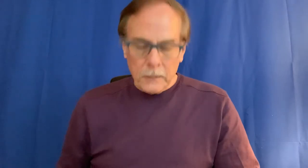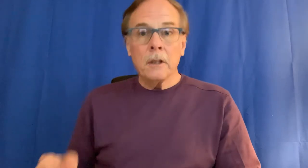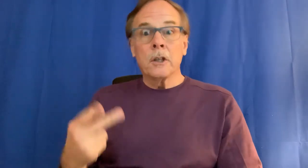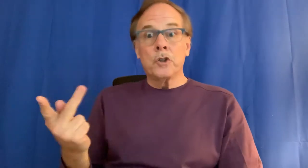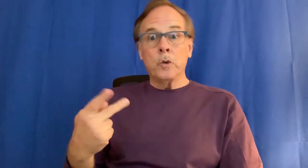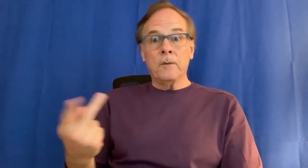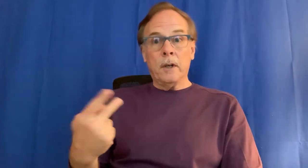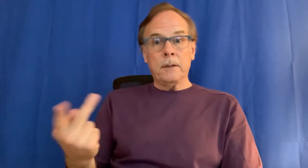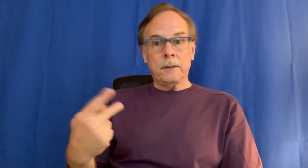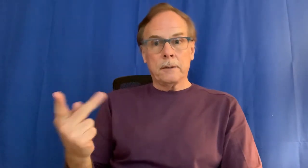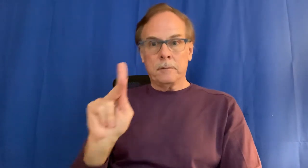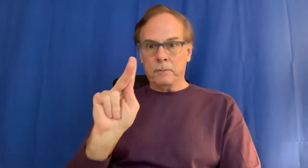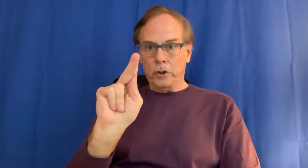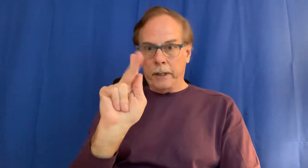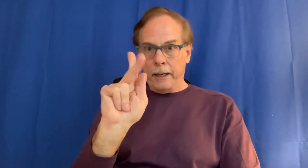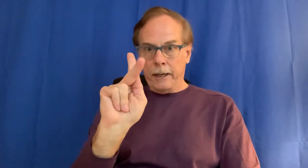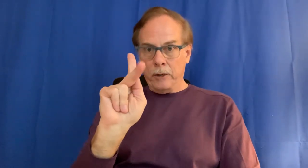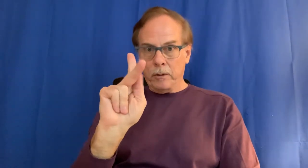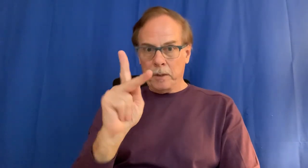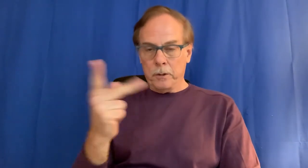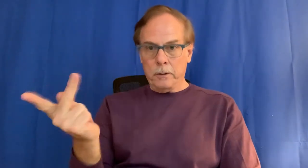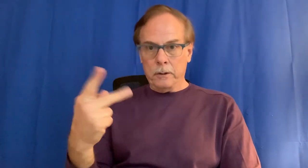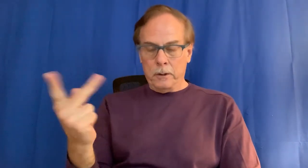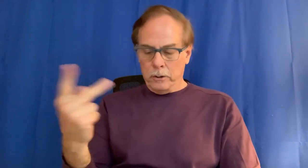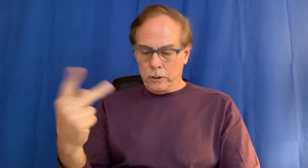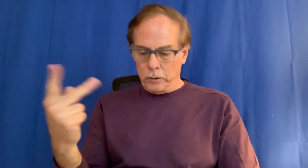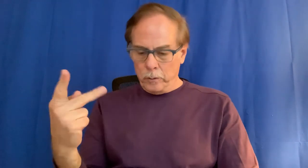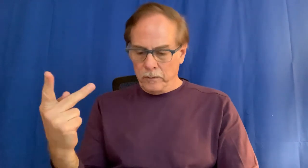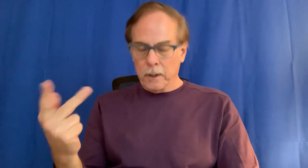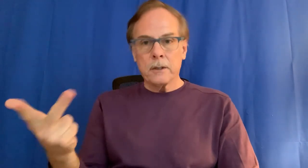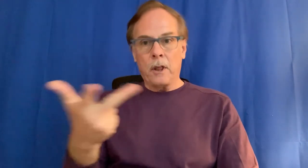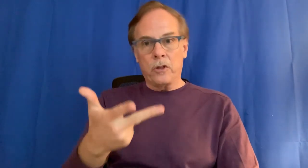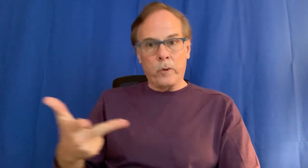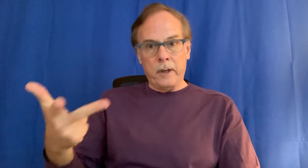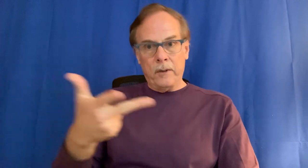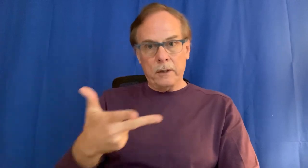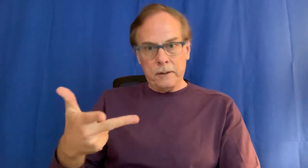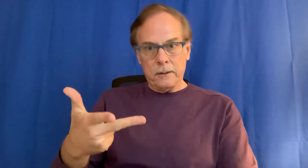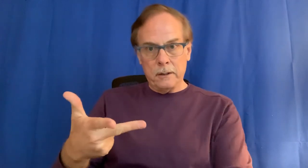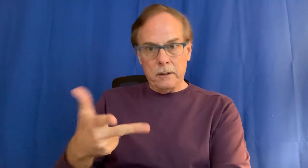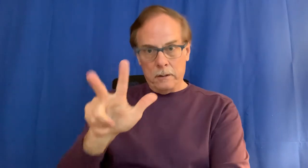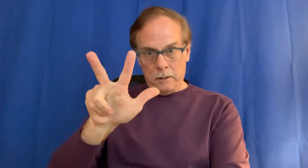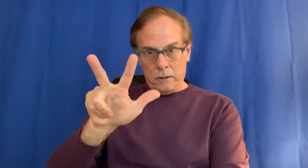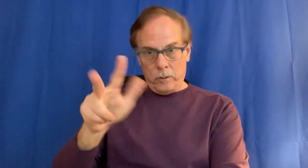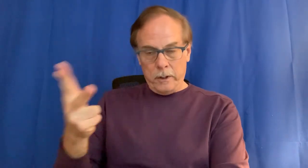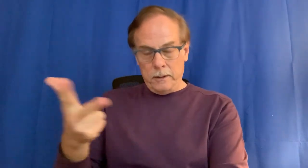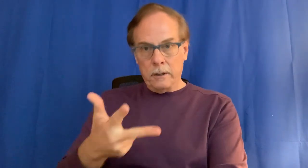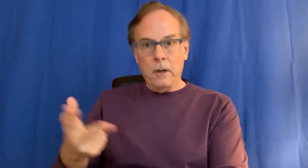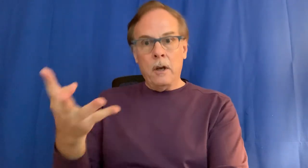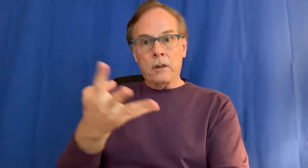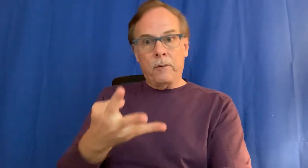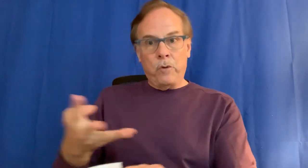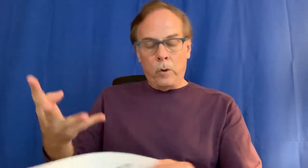The two of us, your K hand, remember? The two of us, the three of us, threes, the four of